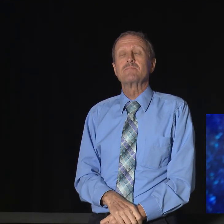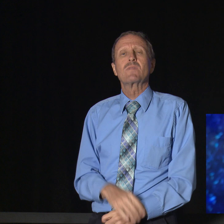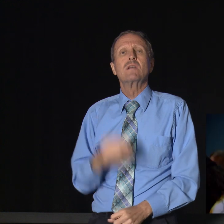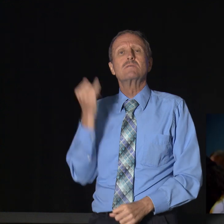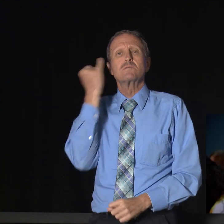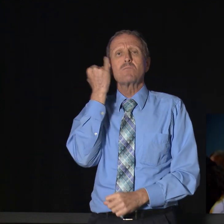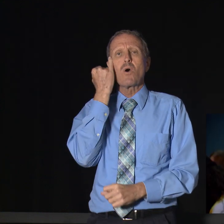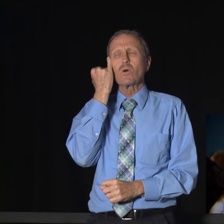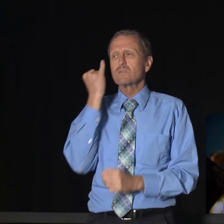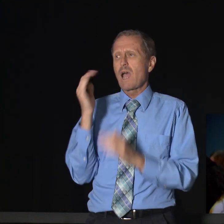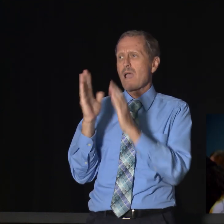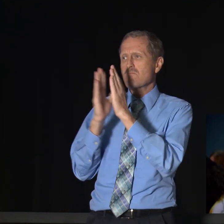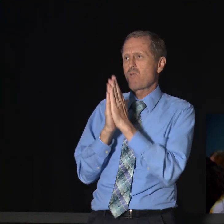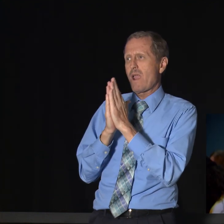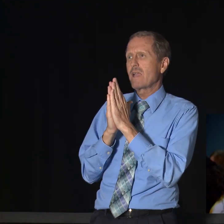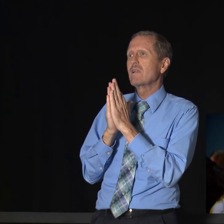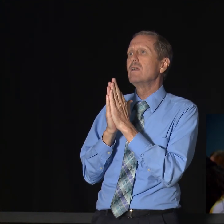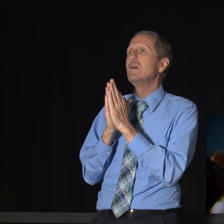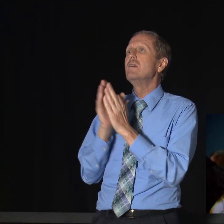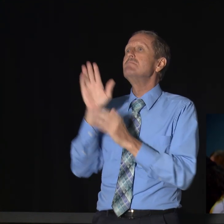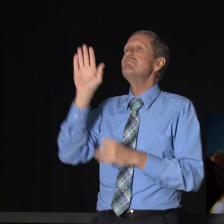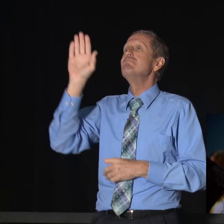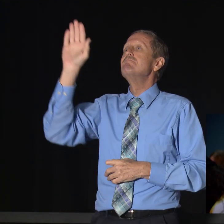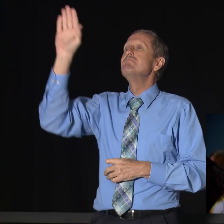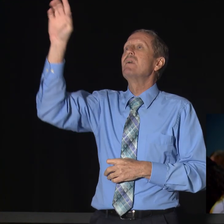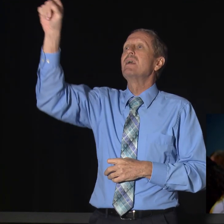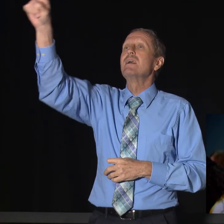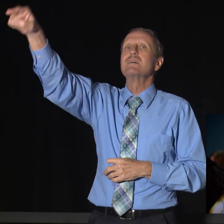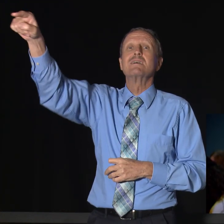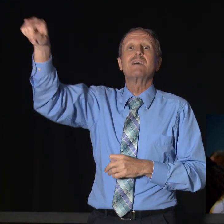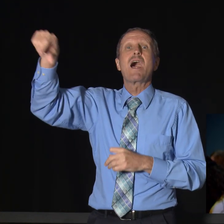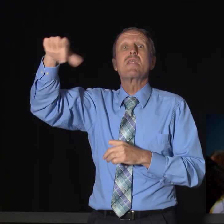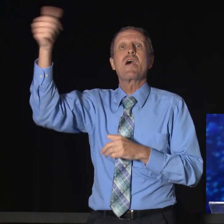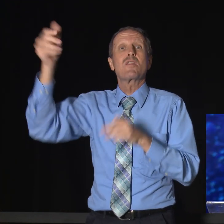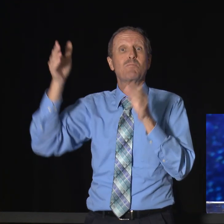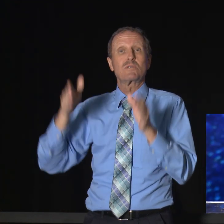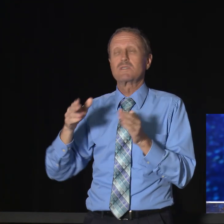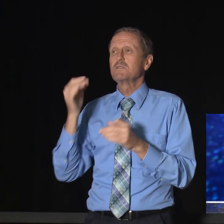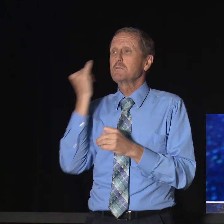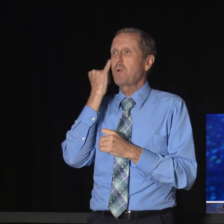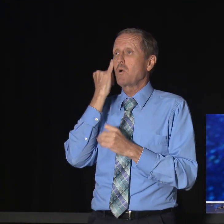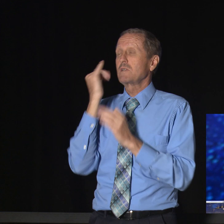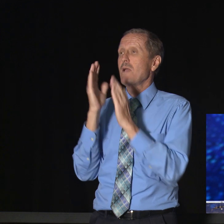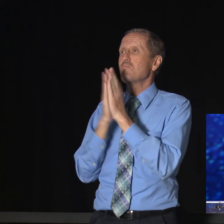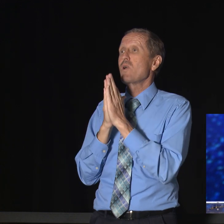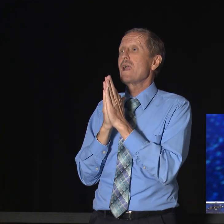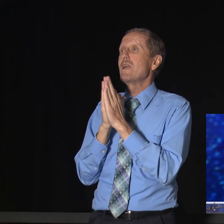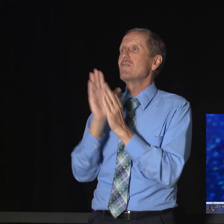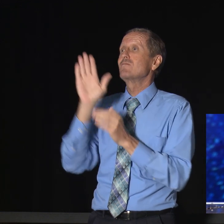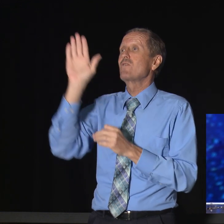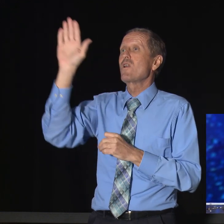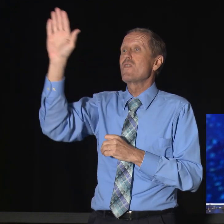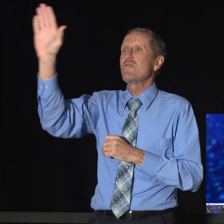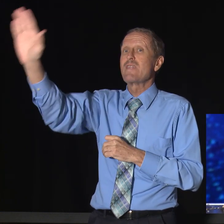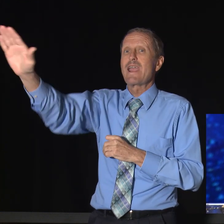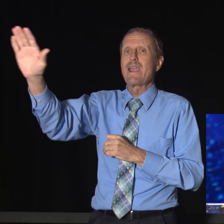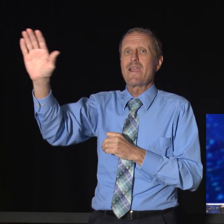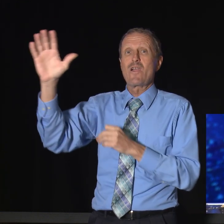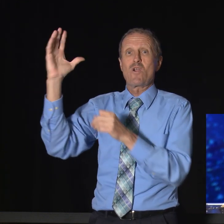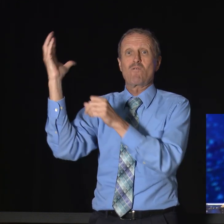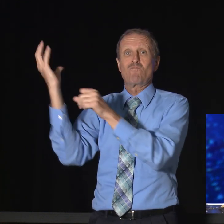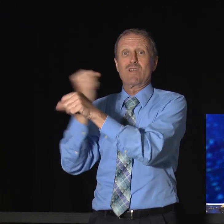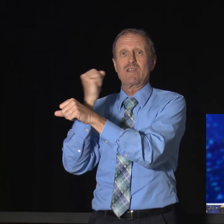What if I'm praying for someone else's, listen to me, what if I'm praying for someone else's